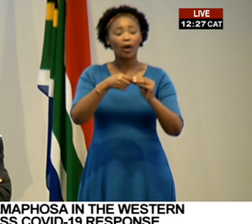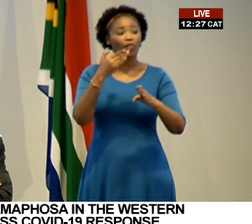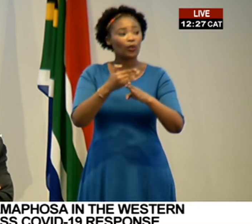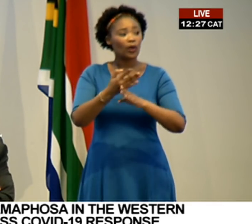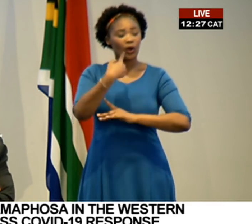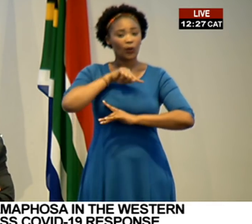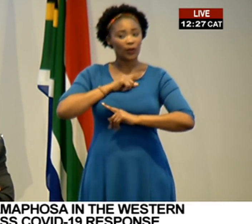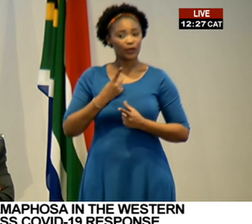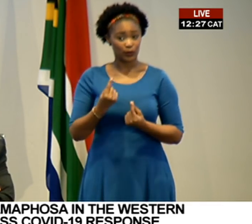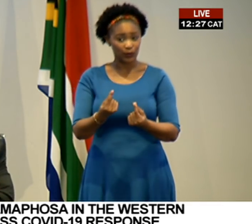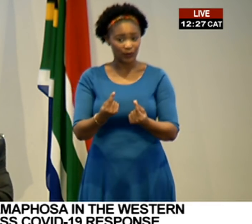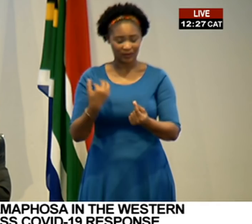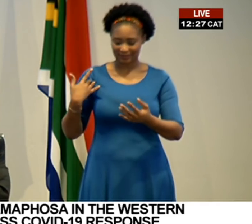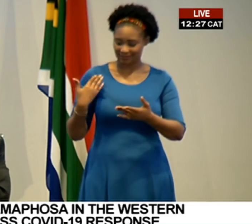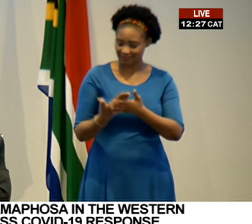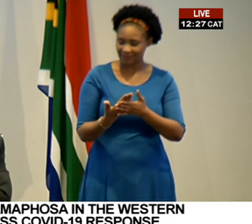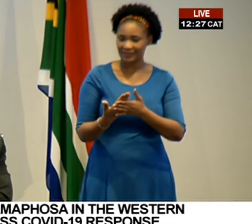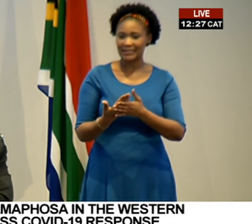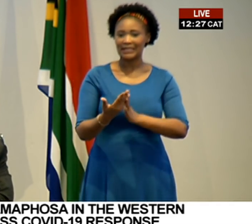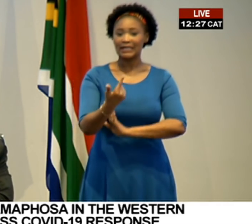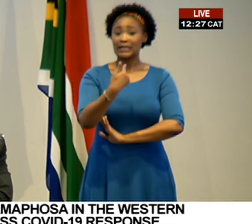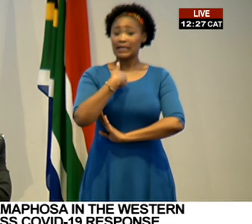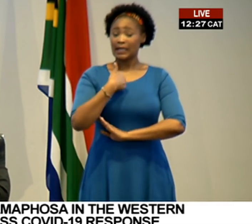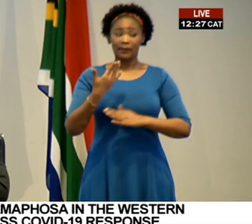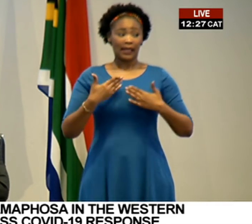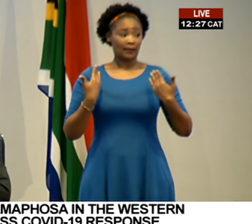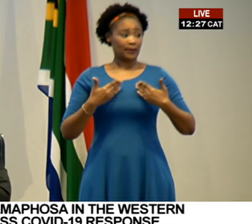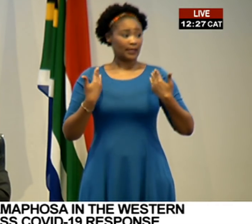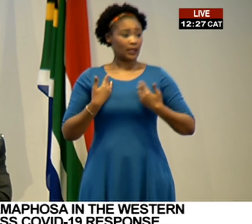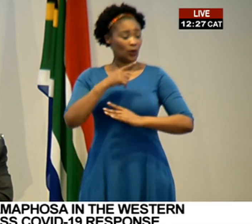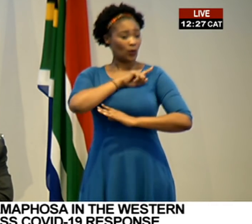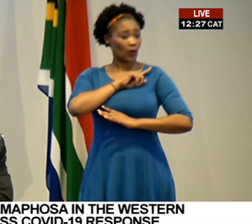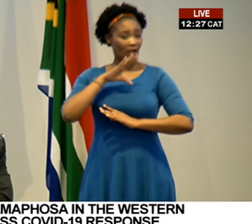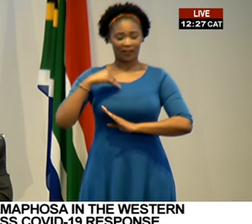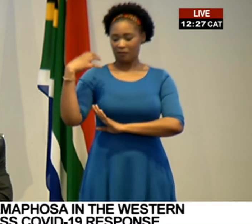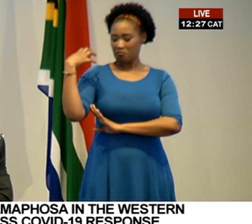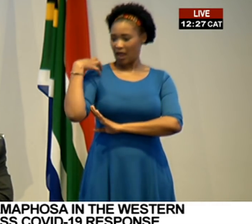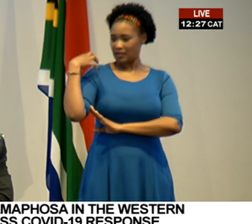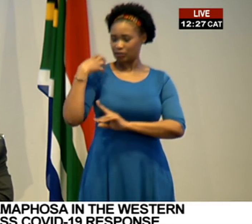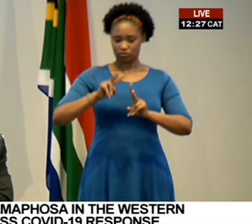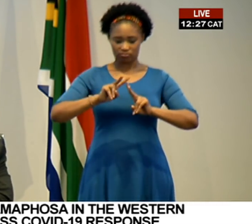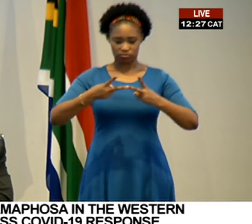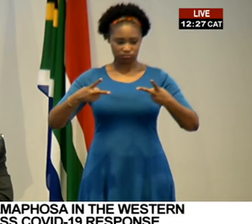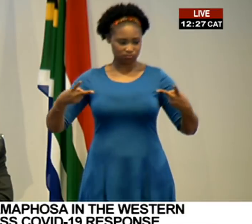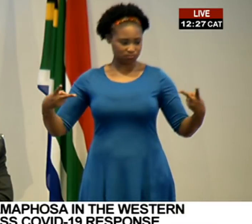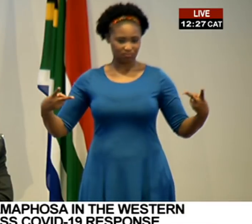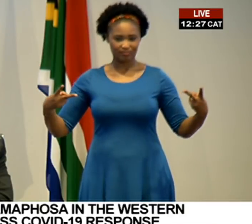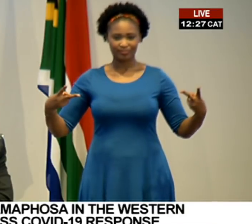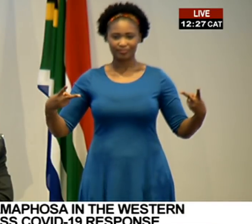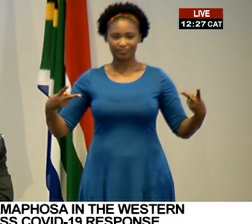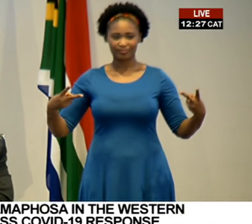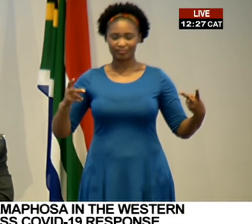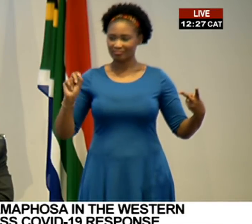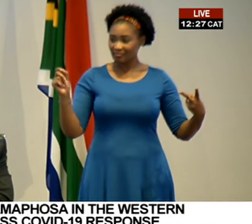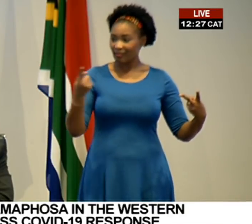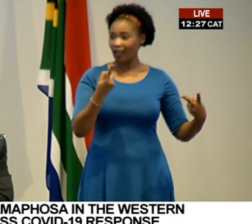fight. I'm rather glad that we've got national cabinet ministers who have